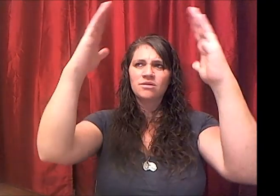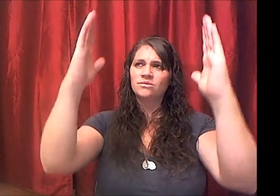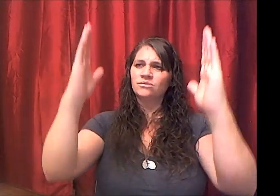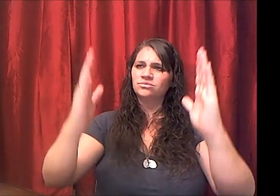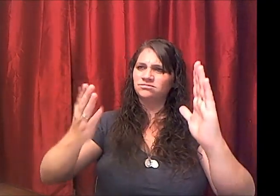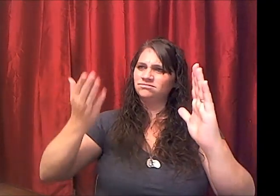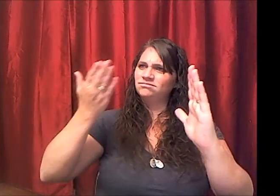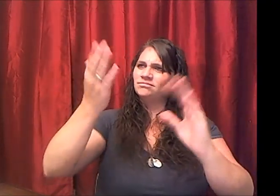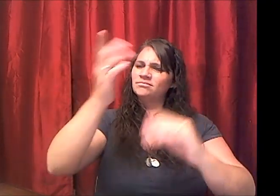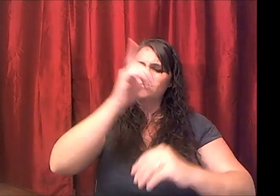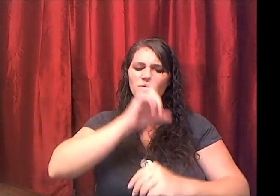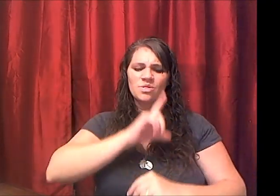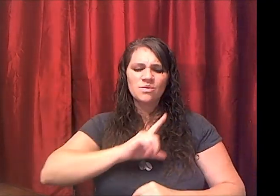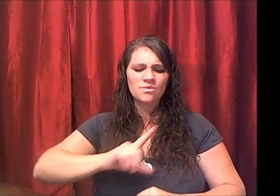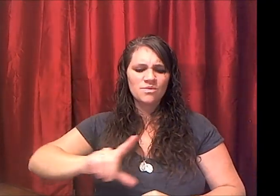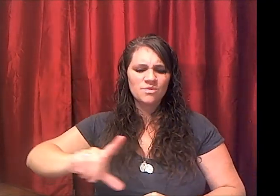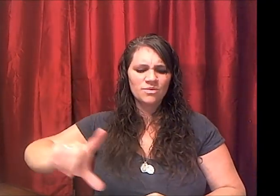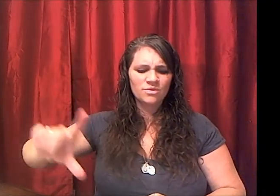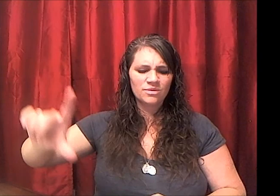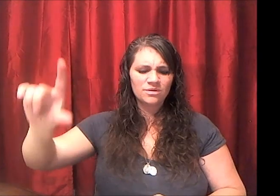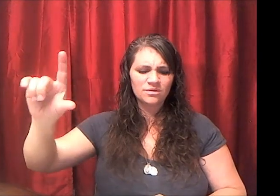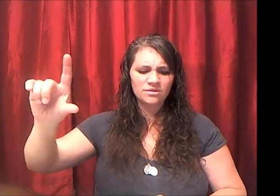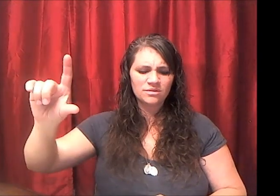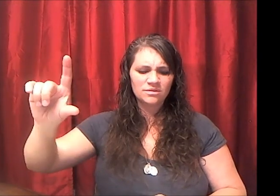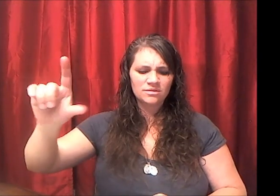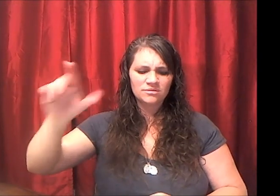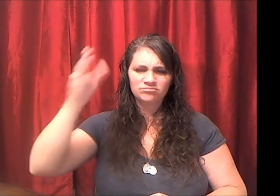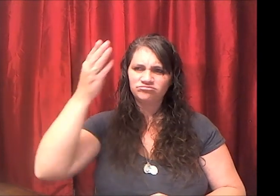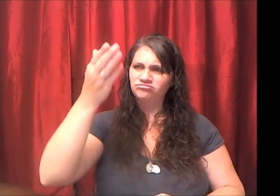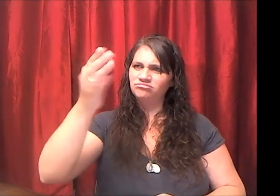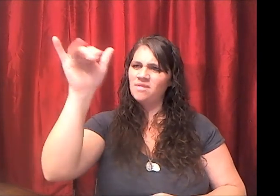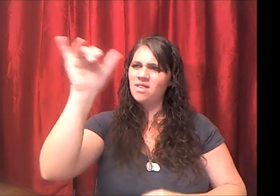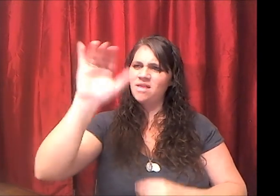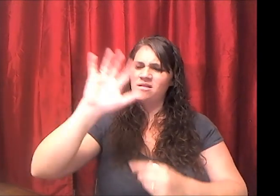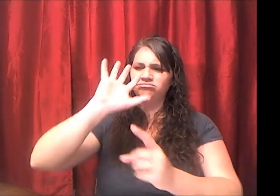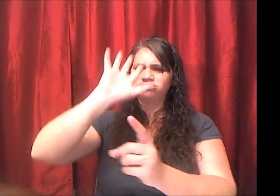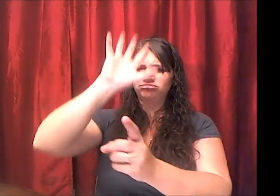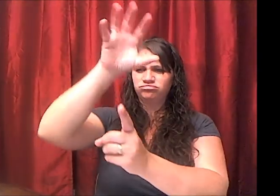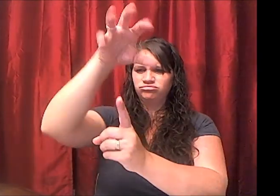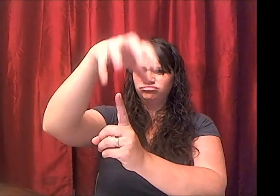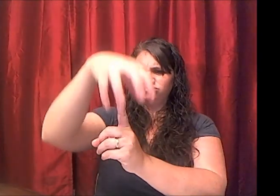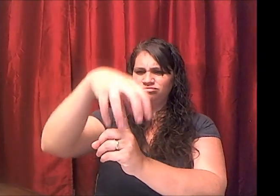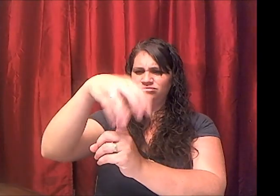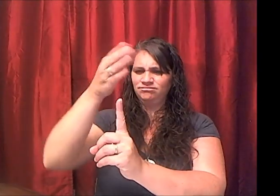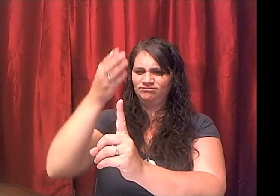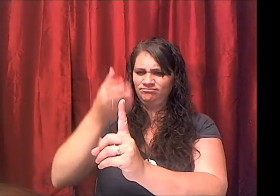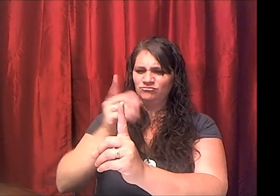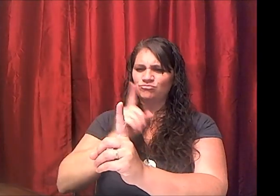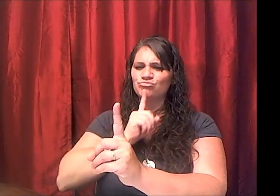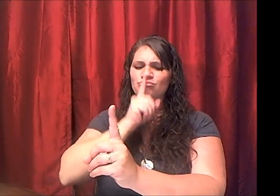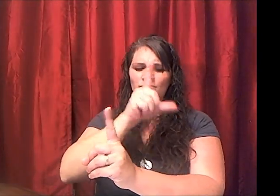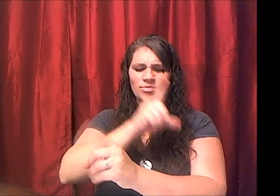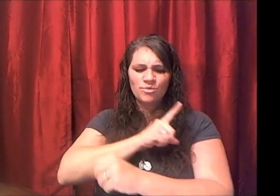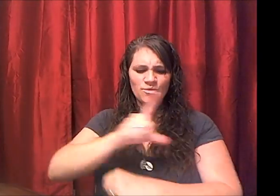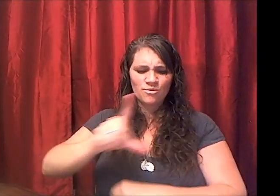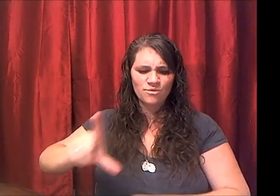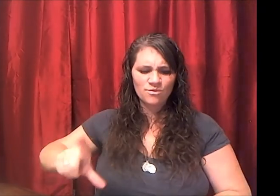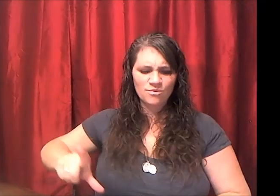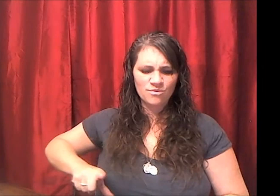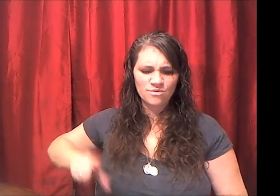fight, nothing more. In a much different time and place, you would become a famous warrior. Making a